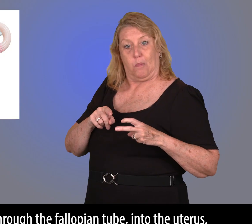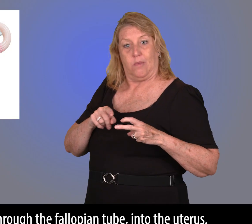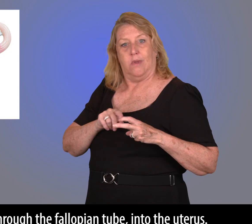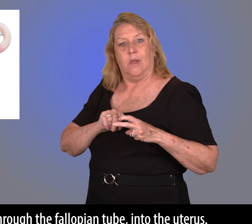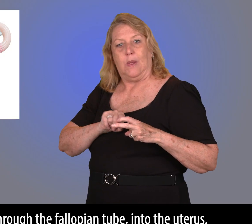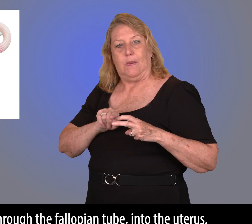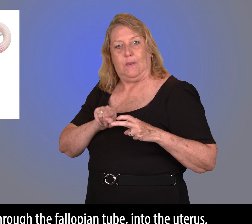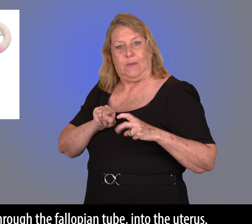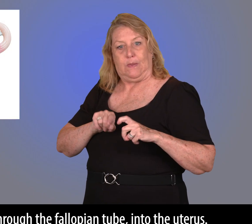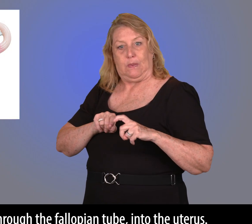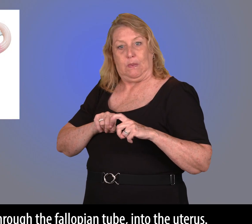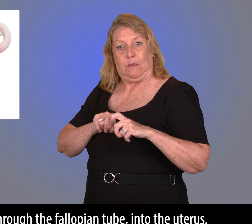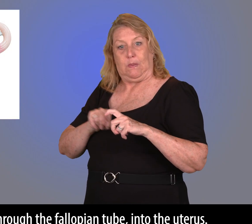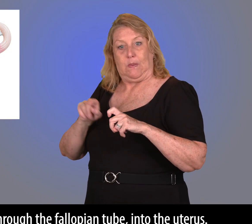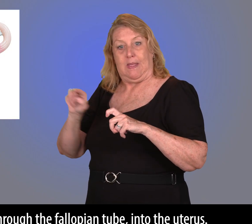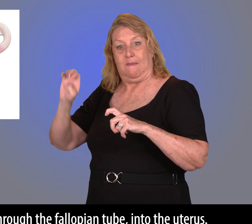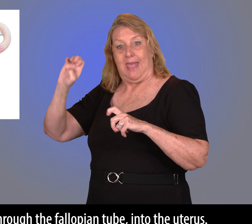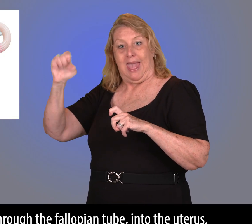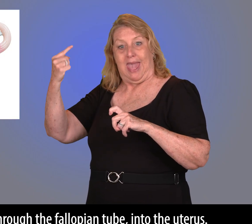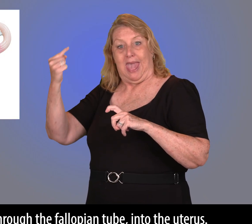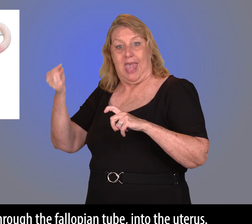tube into the uterus.